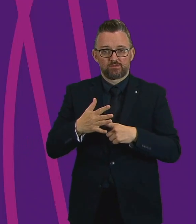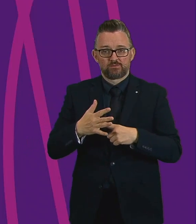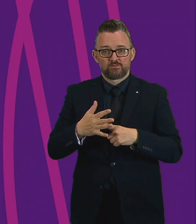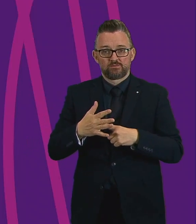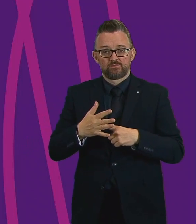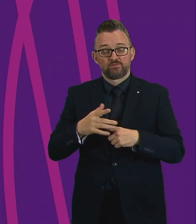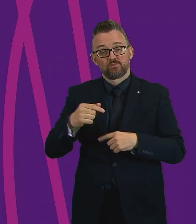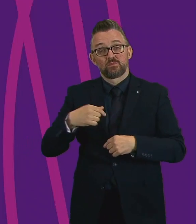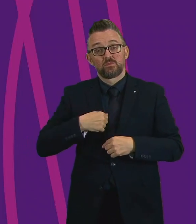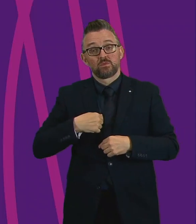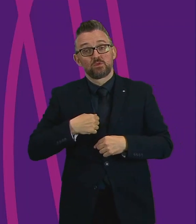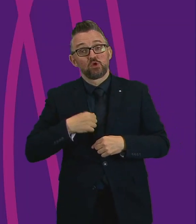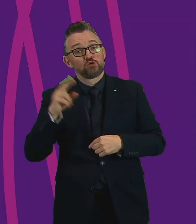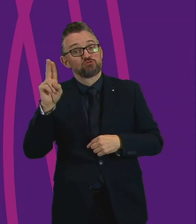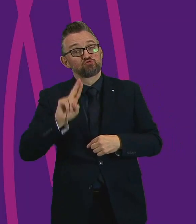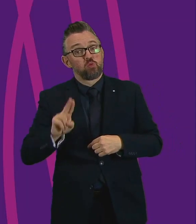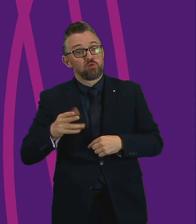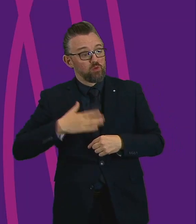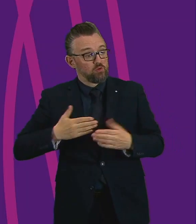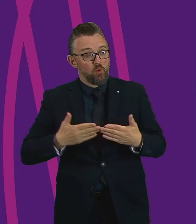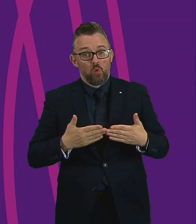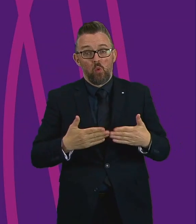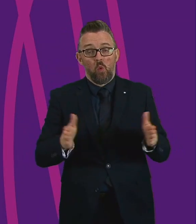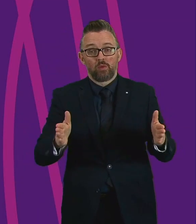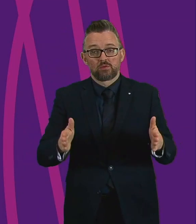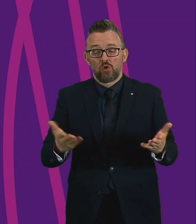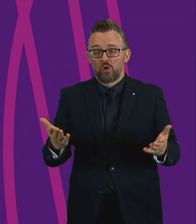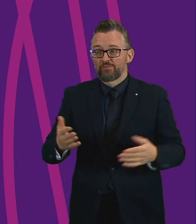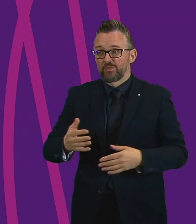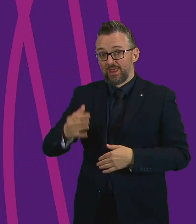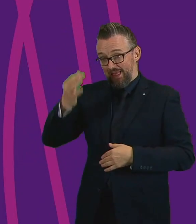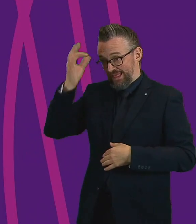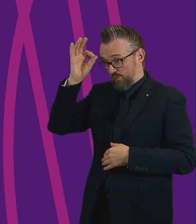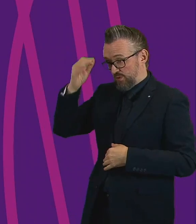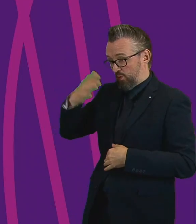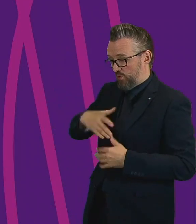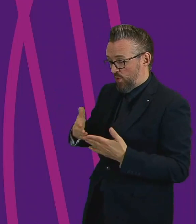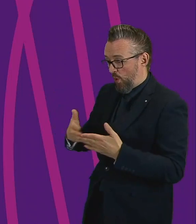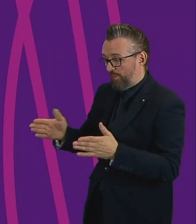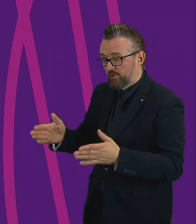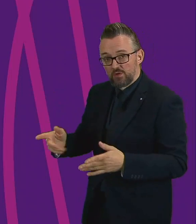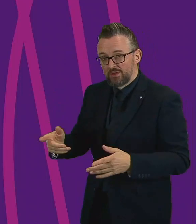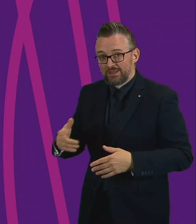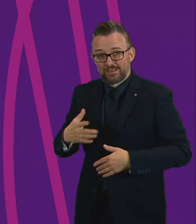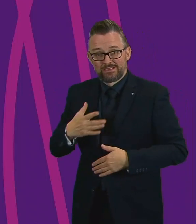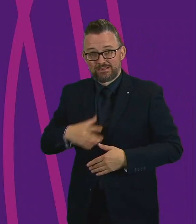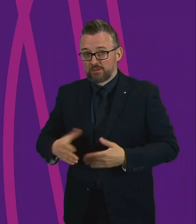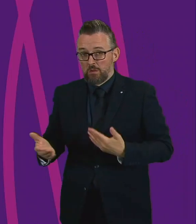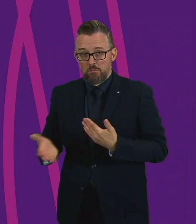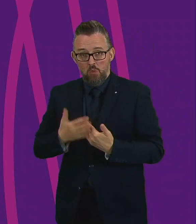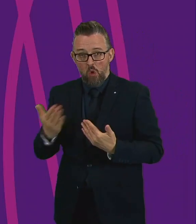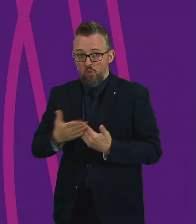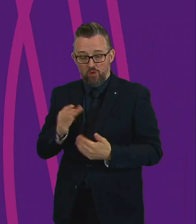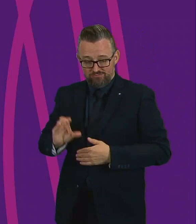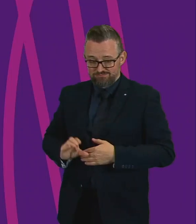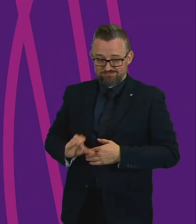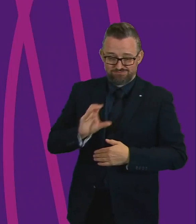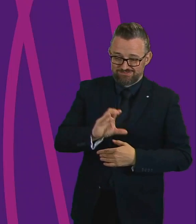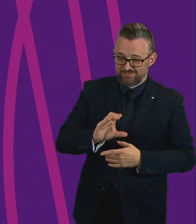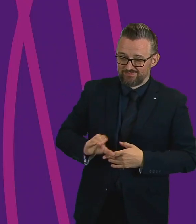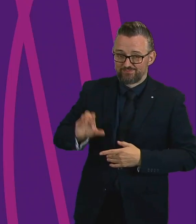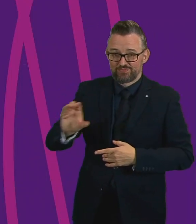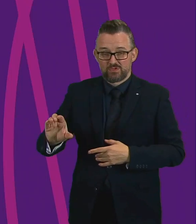our schools, if we open up our councils will require far greater finance than they have